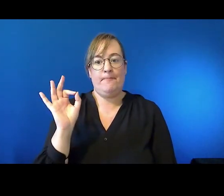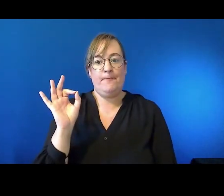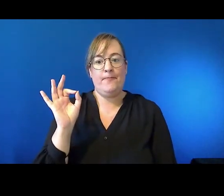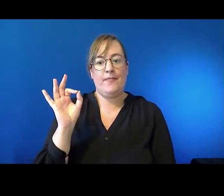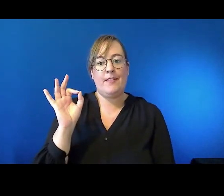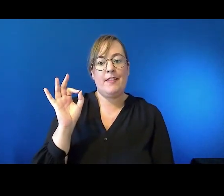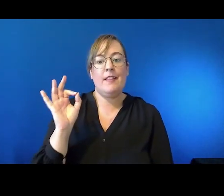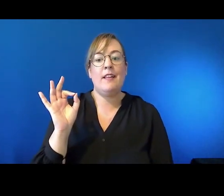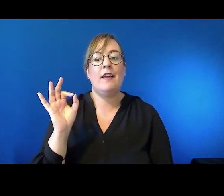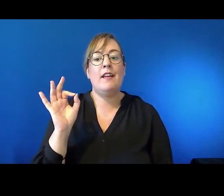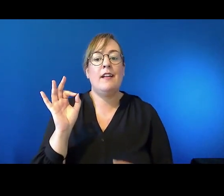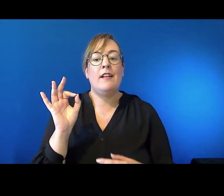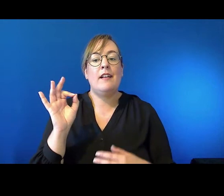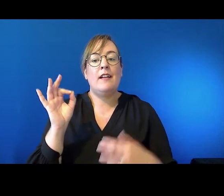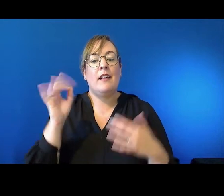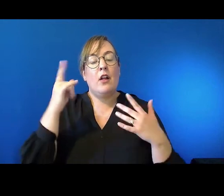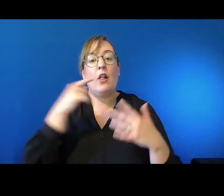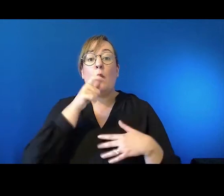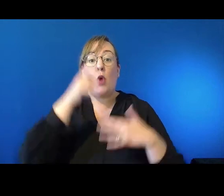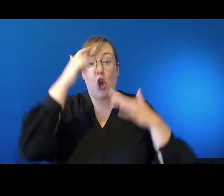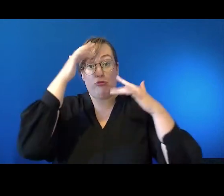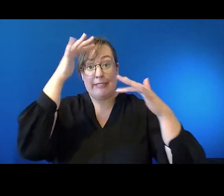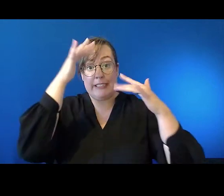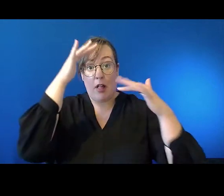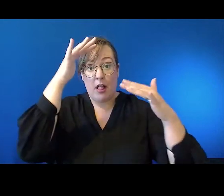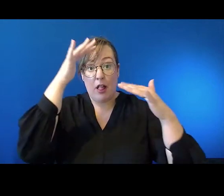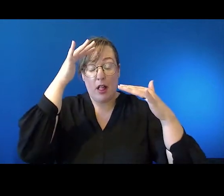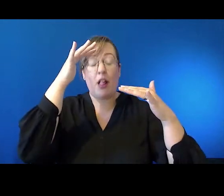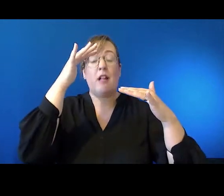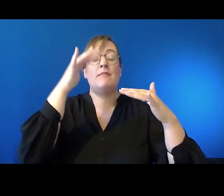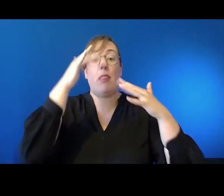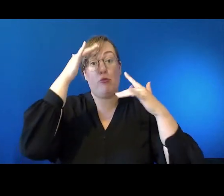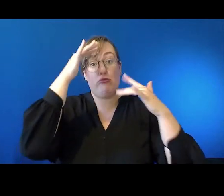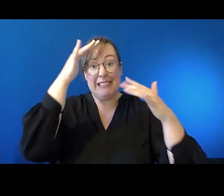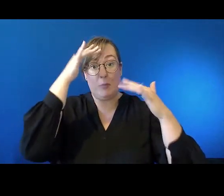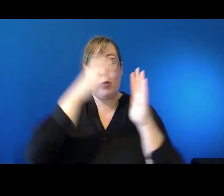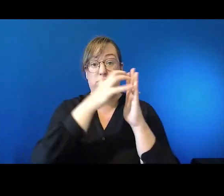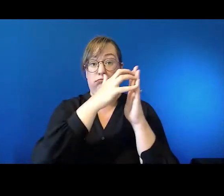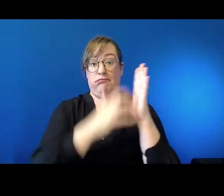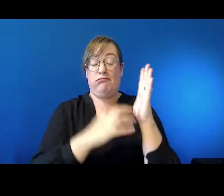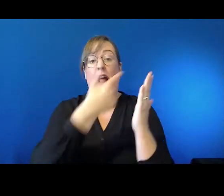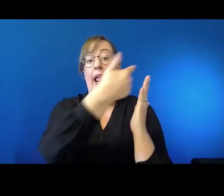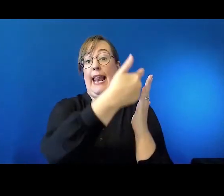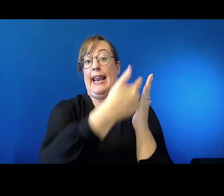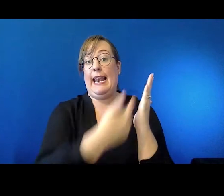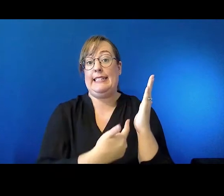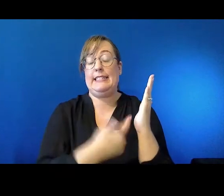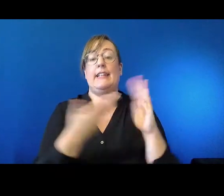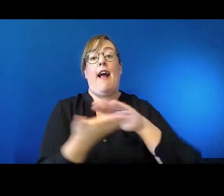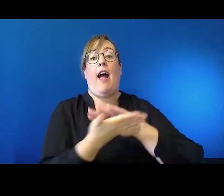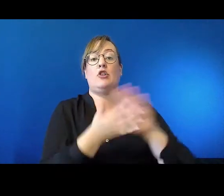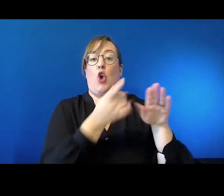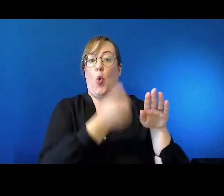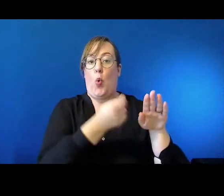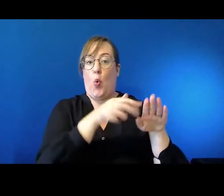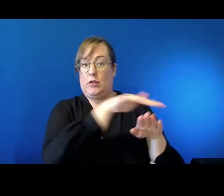principle in the treaty. Principles are those that are listed by the courts and the tribunals